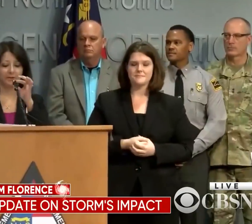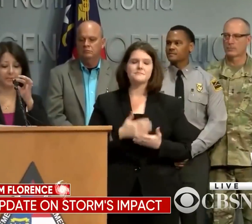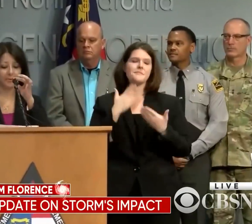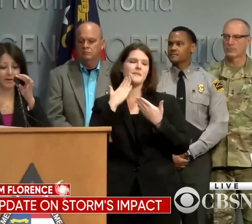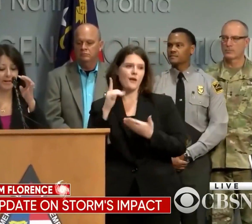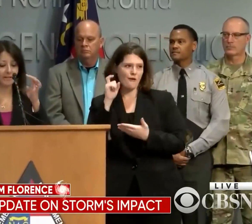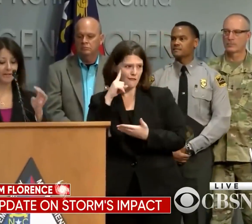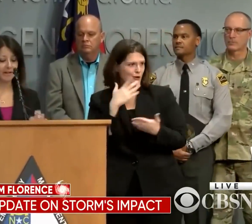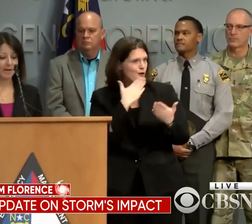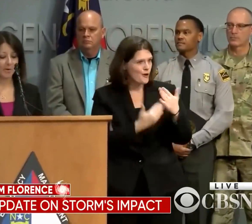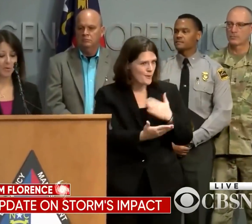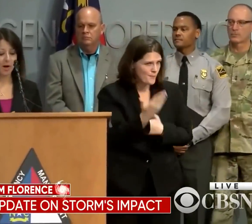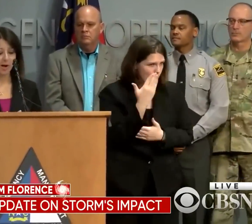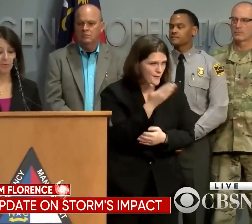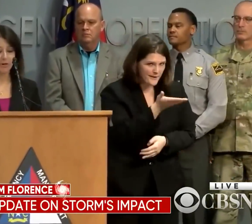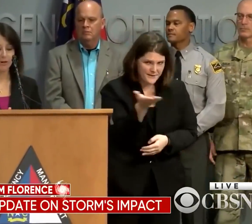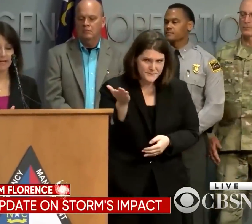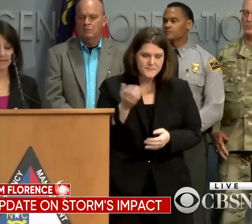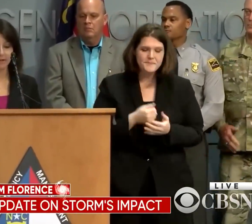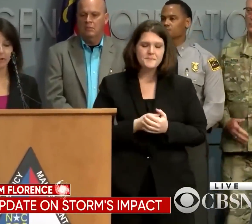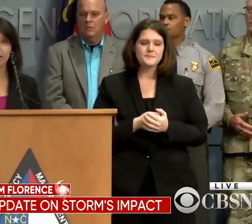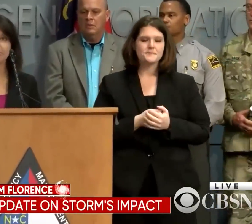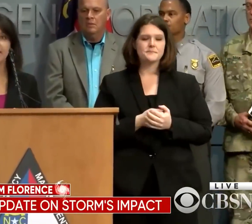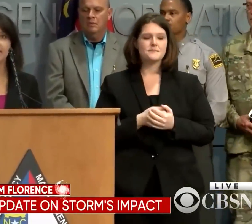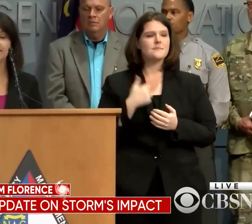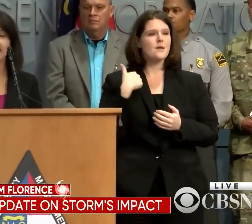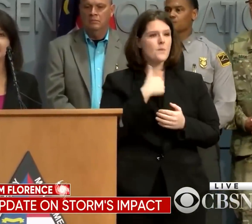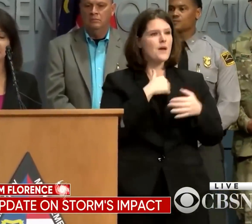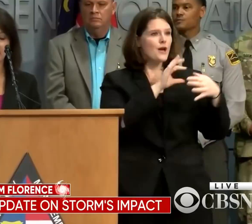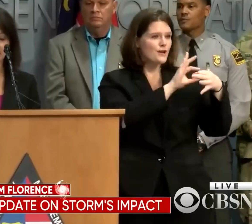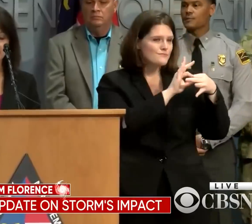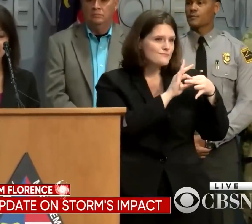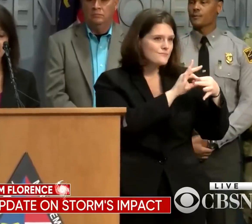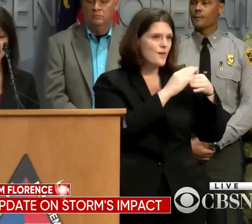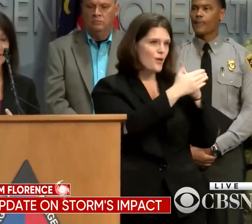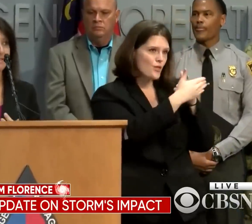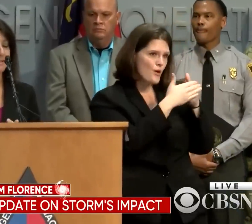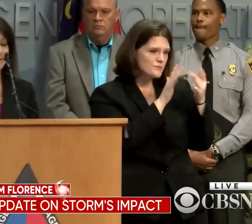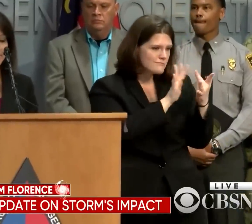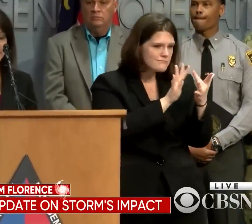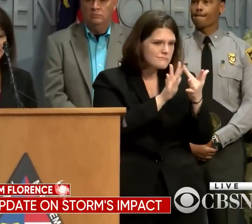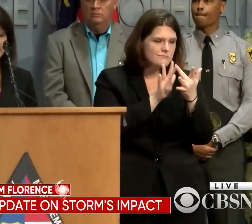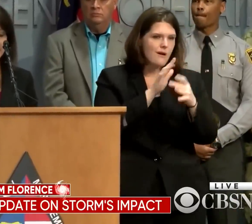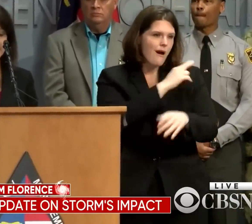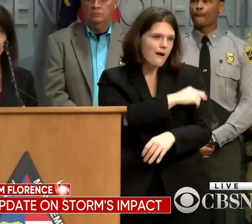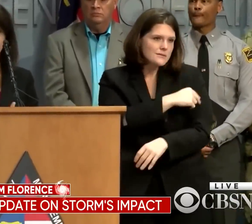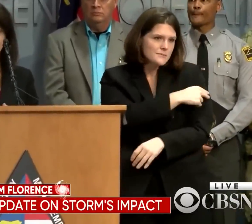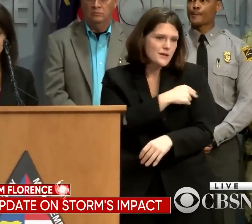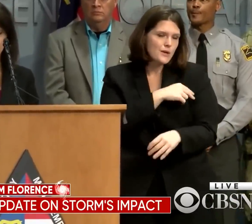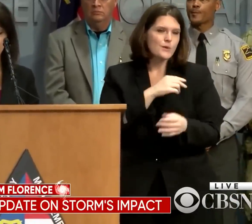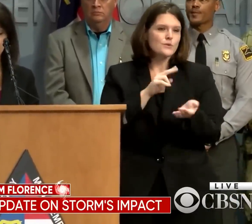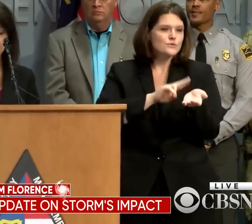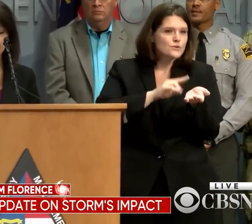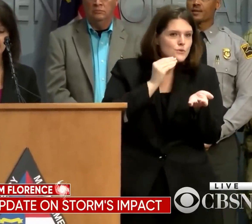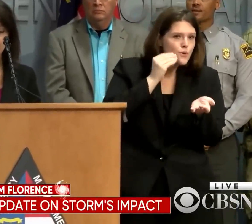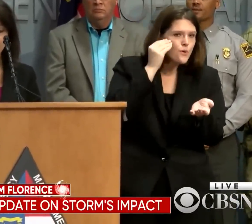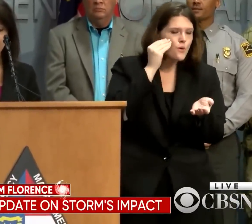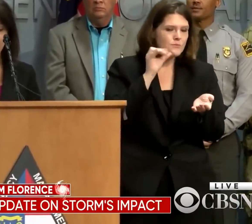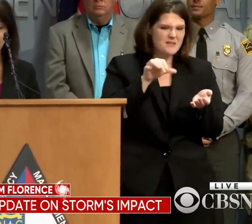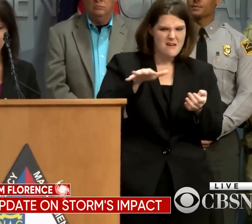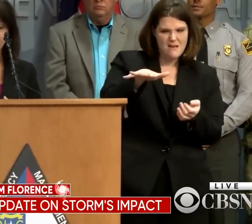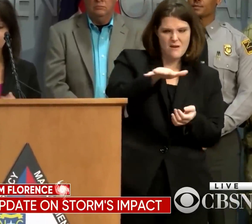Thank you, Governor. Good morning. We are in close contact with hospitals and assisted living facilities in affected